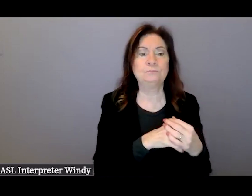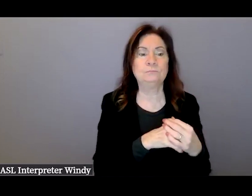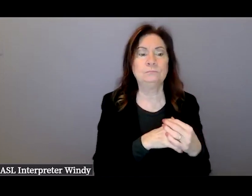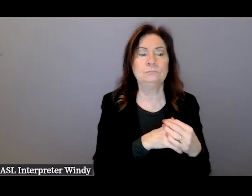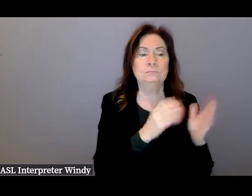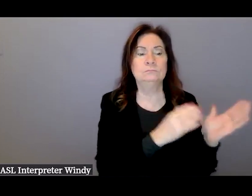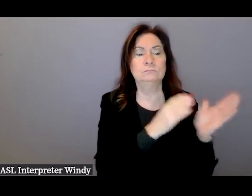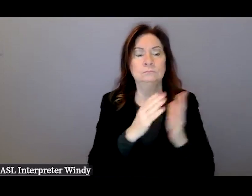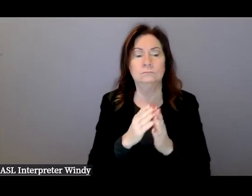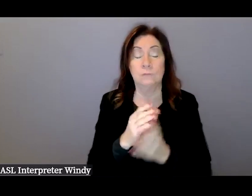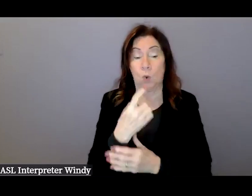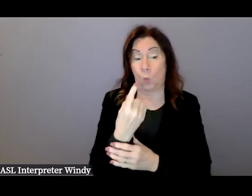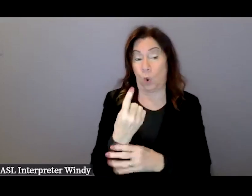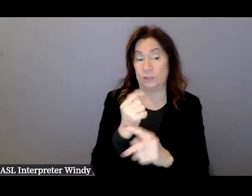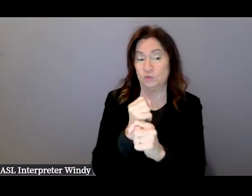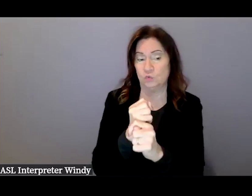1 in